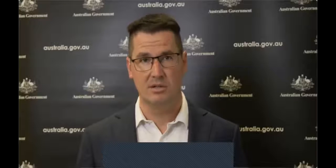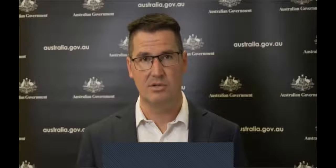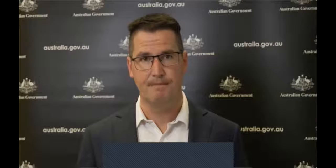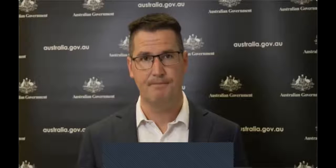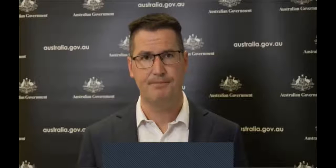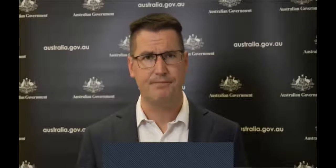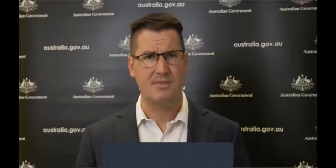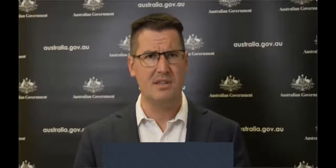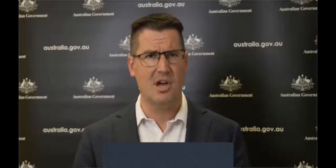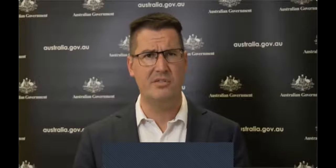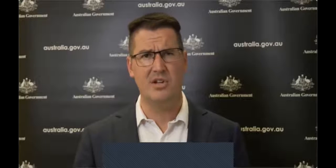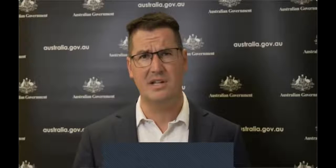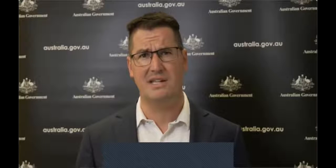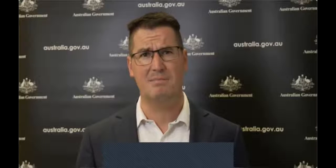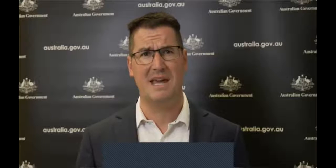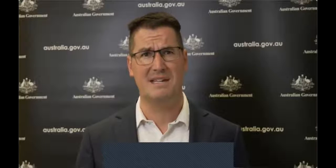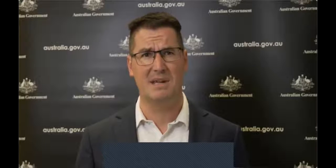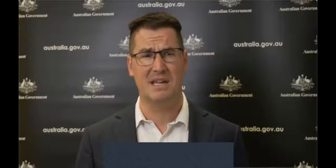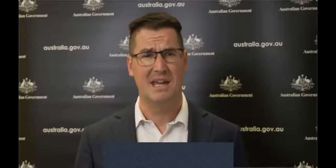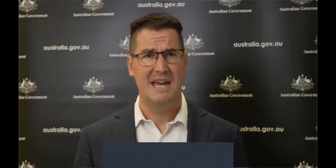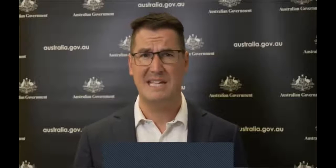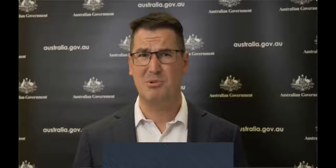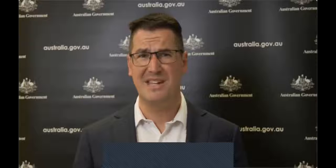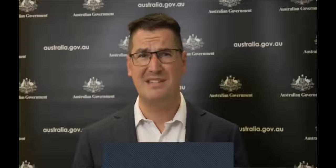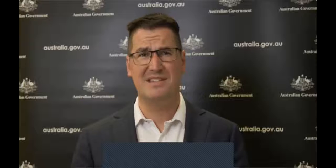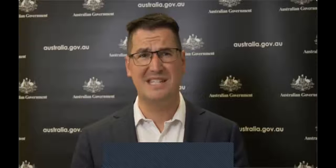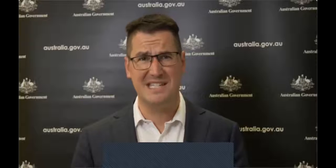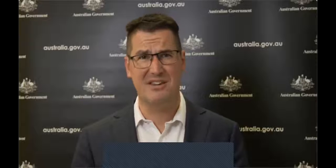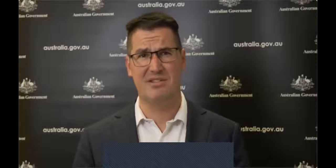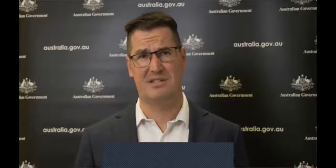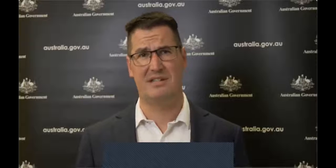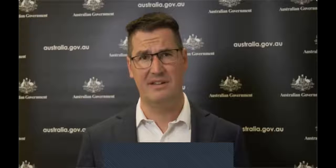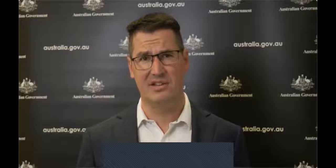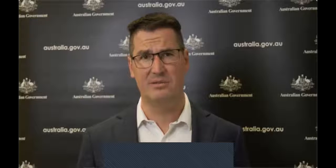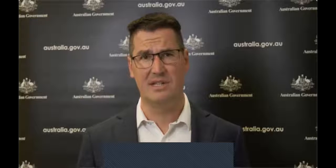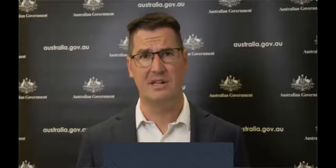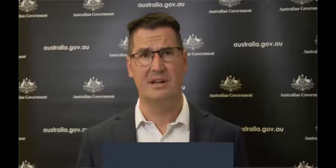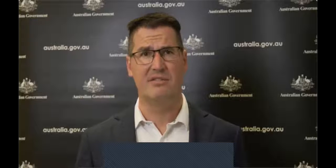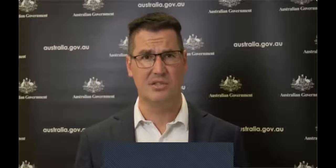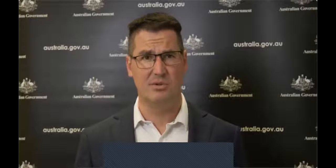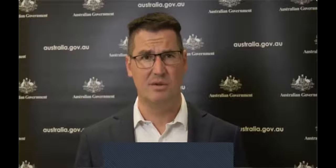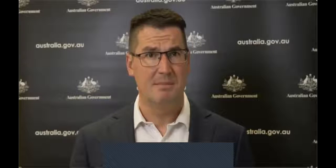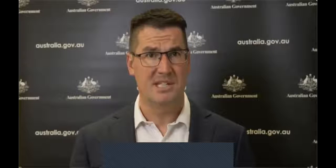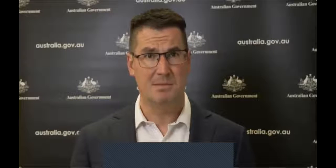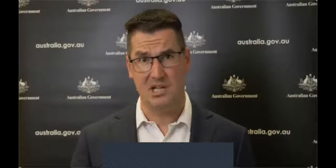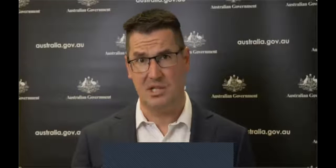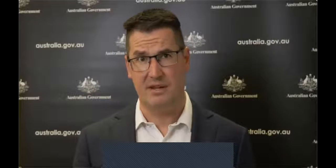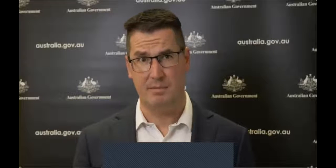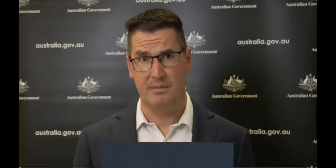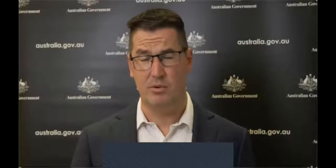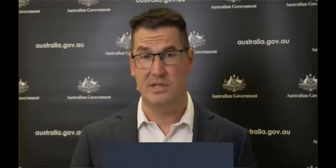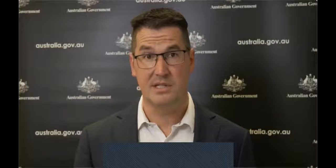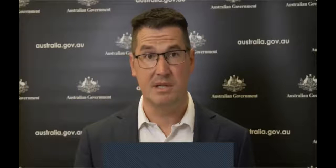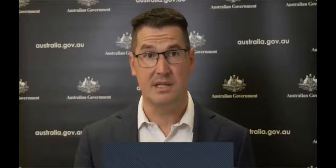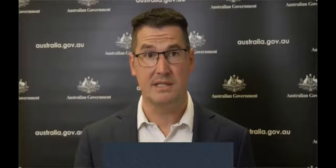disability inclusion. The COVID-19 pandemic has presented serious difficulties for us all, but especially